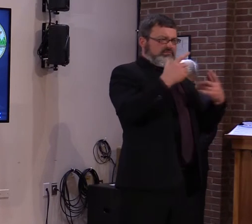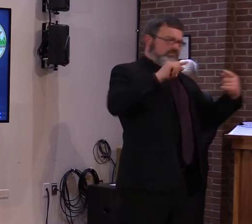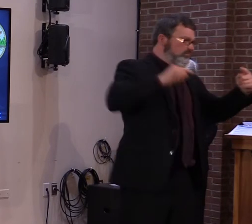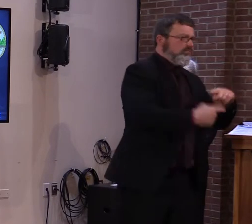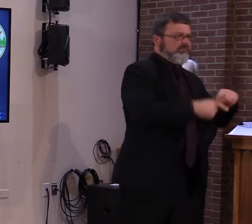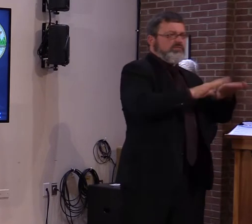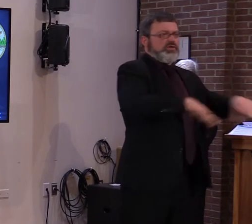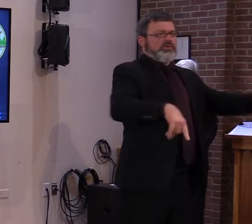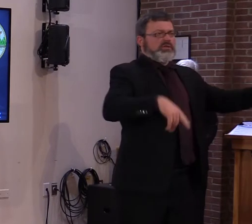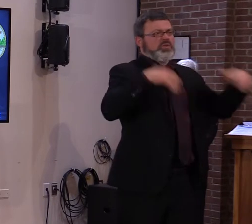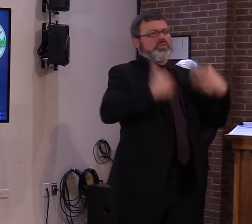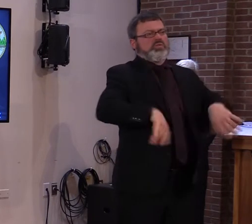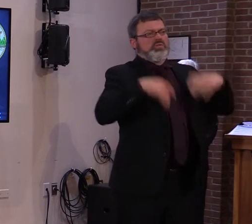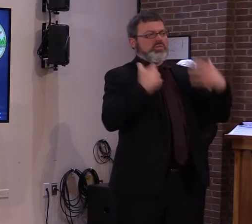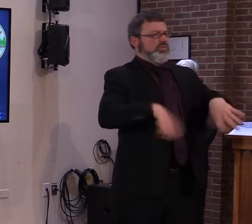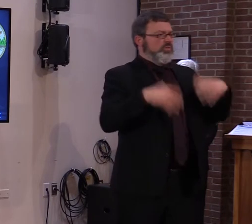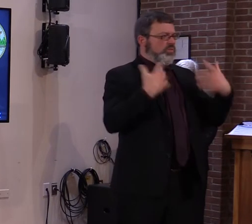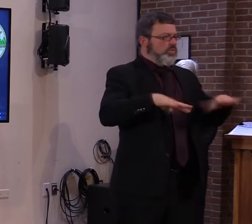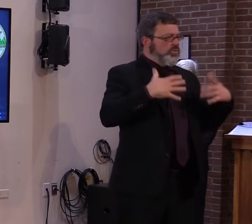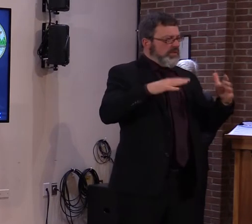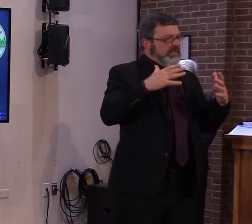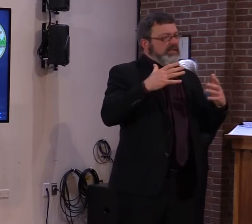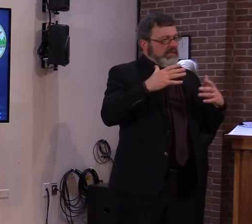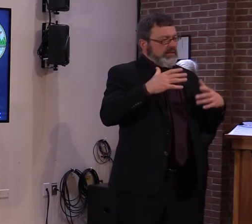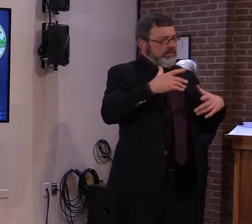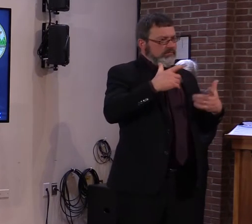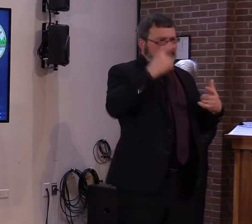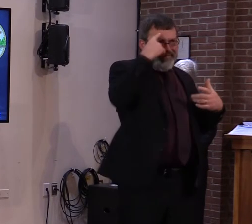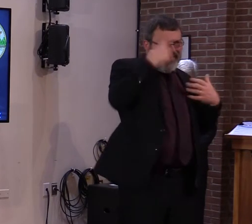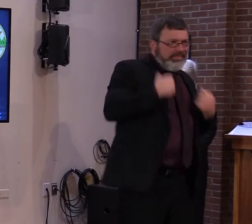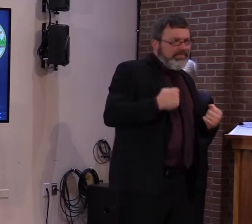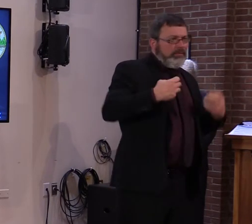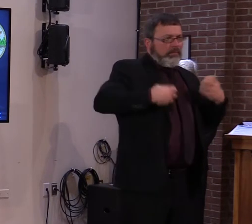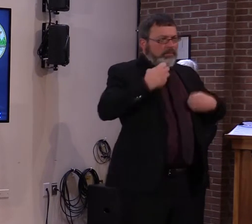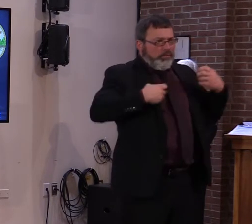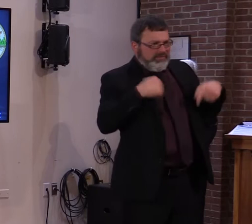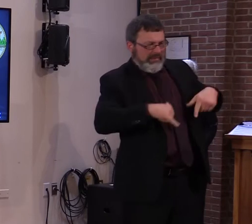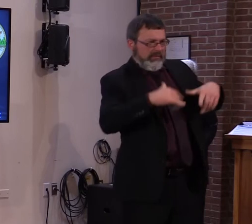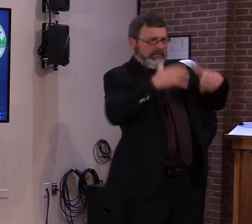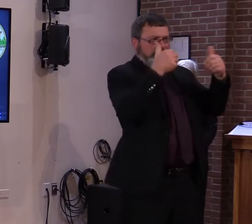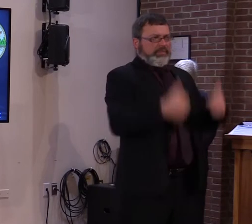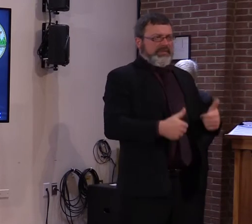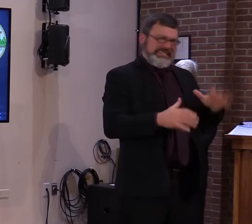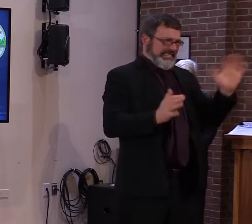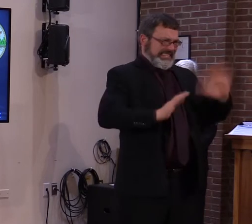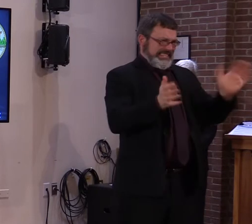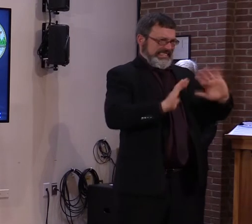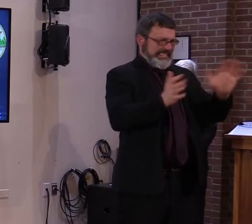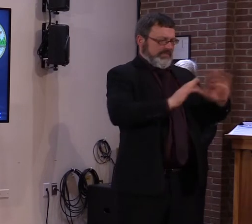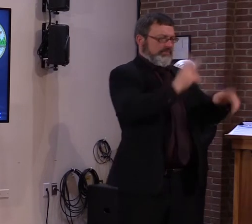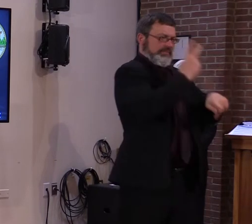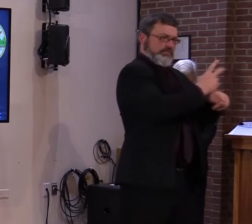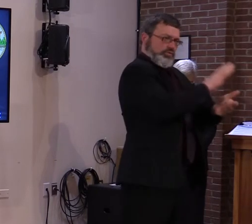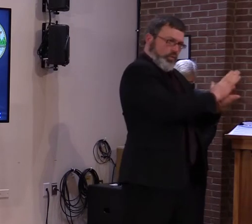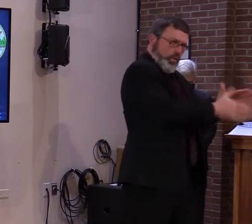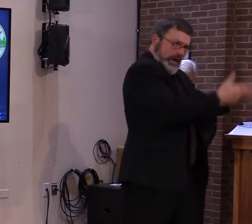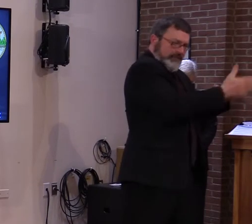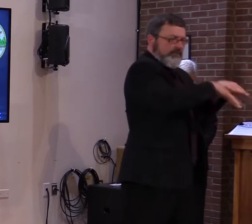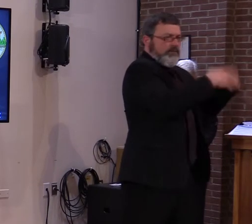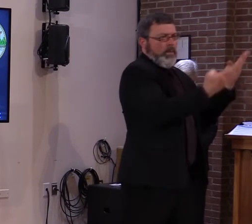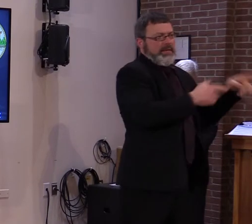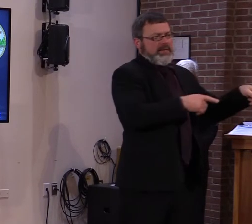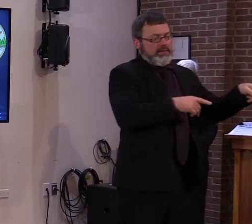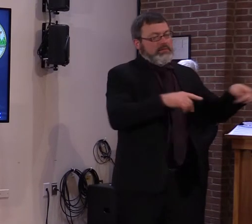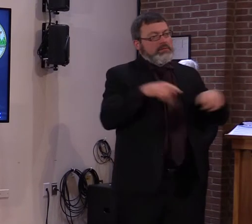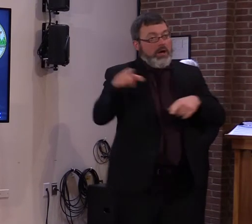the generally mild severity of illness when they are infected, and the lower likelihood of transmission from children than adults. Indeed, based